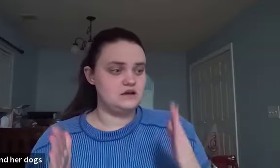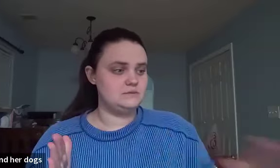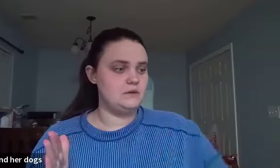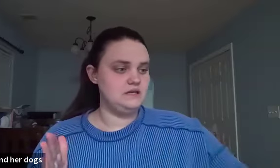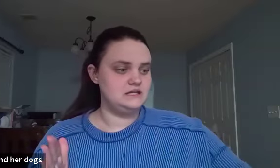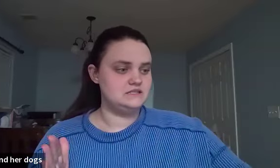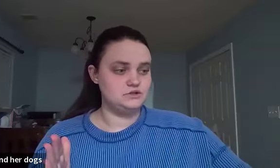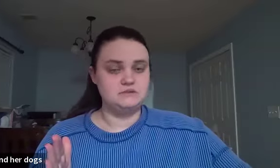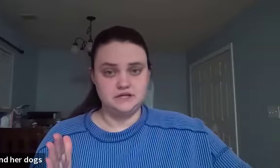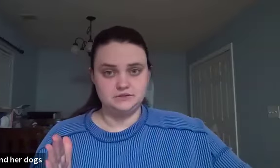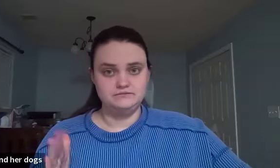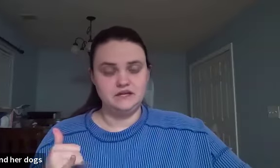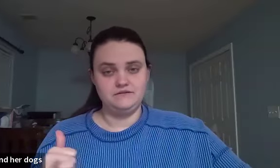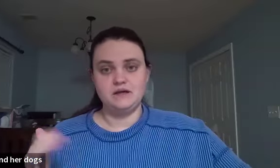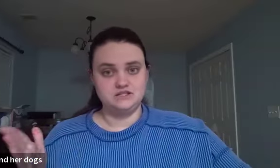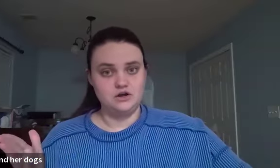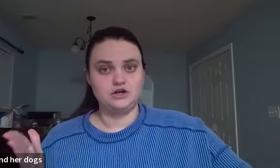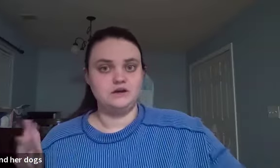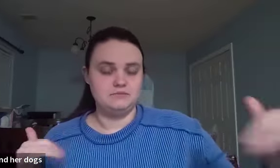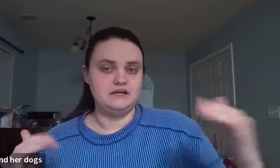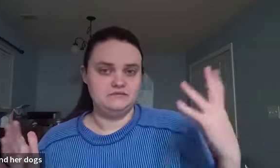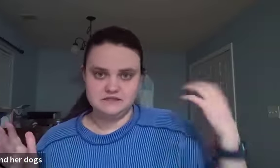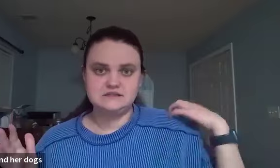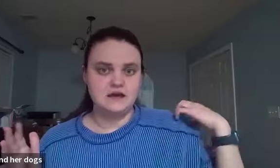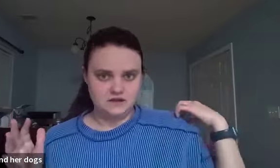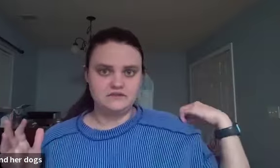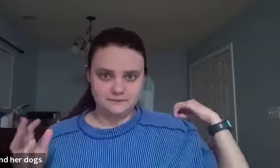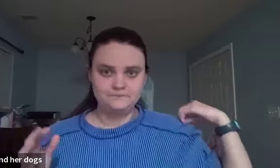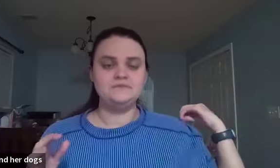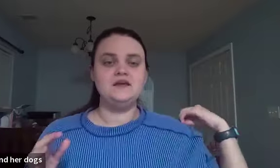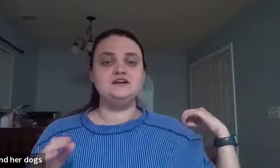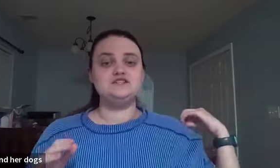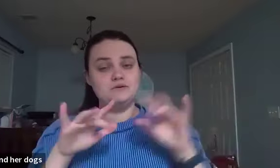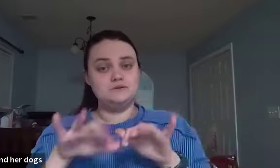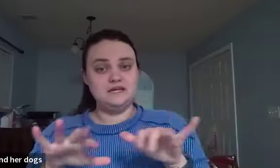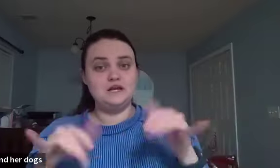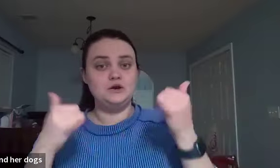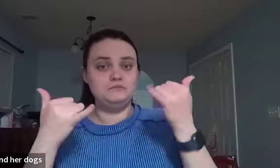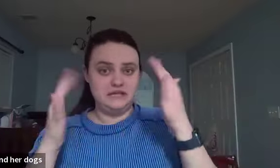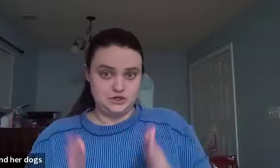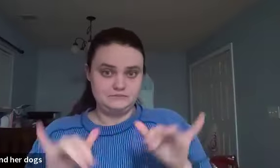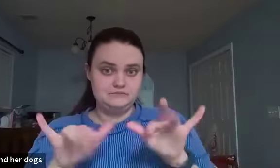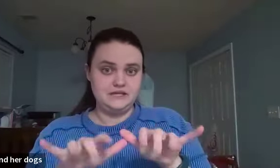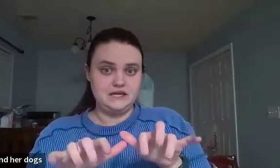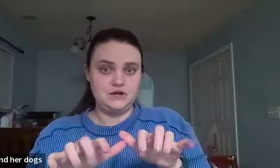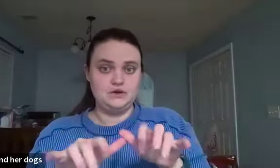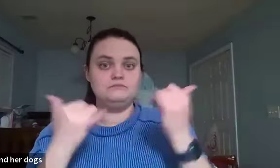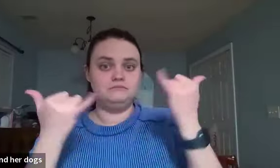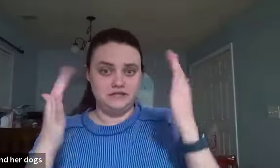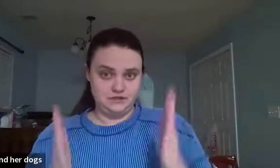talking about being a sports player. Like if I play soccer, I play this, that kind of thing. So I would do piano player. Piano